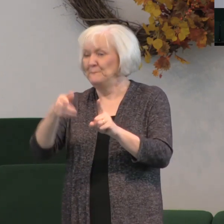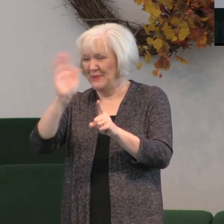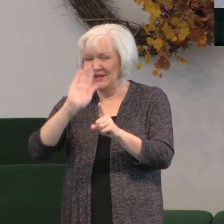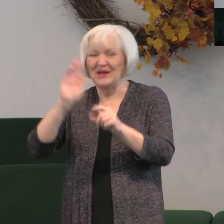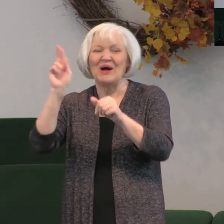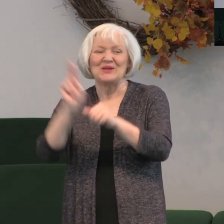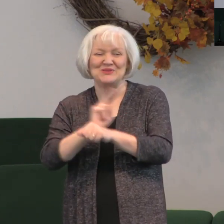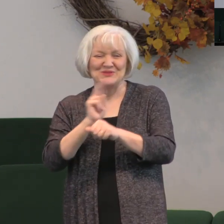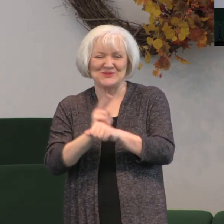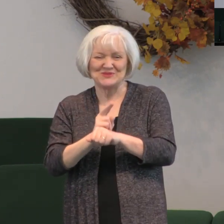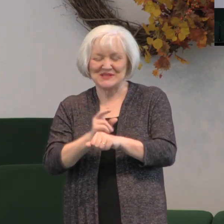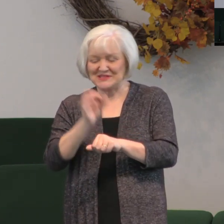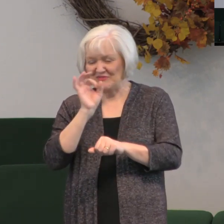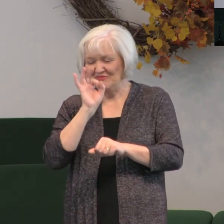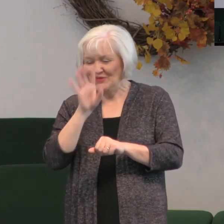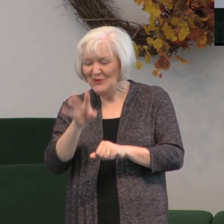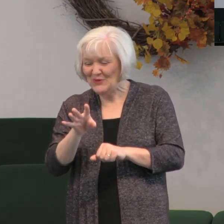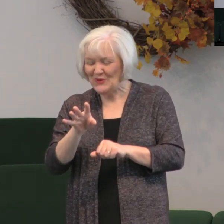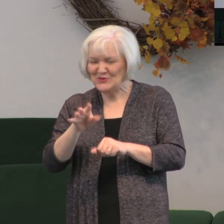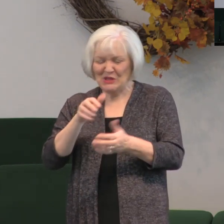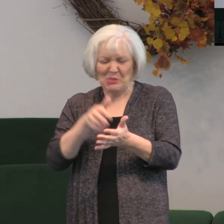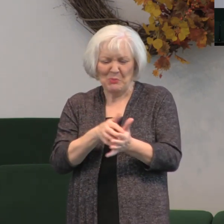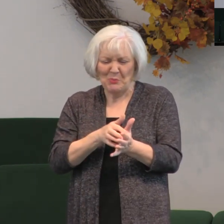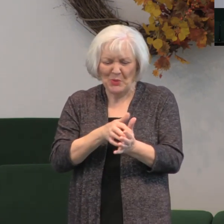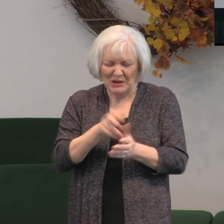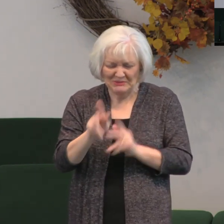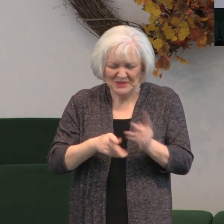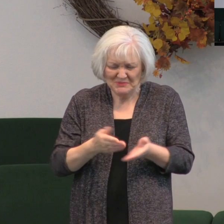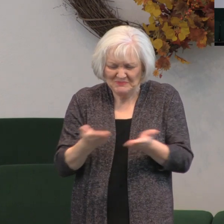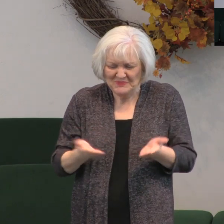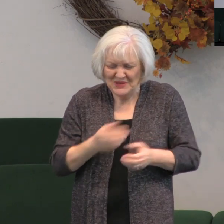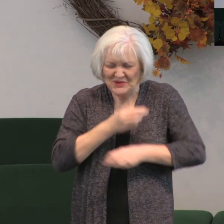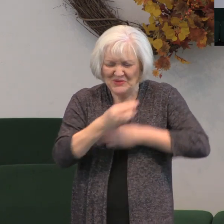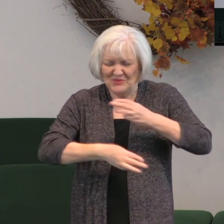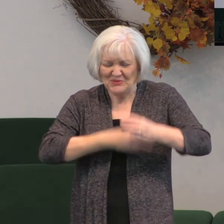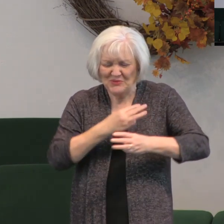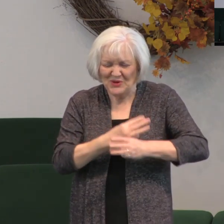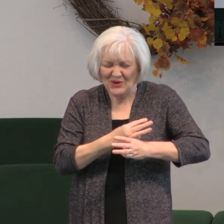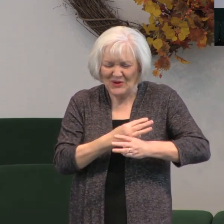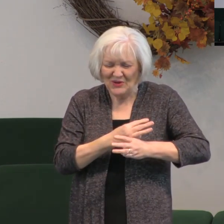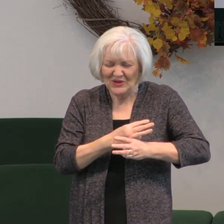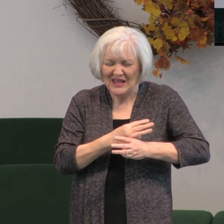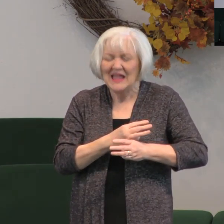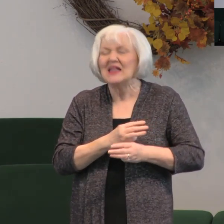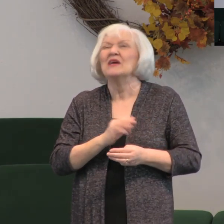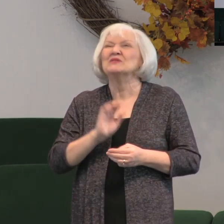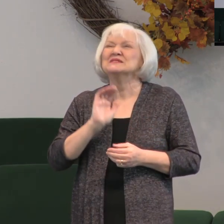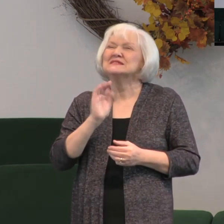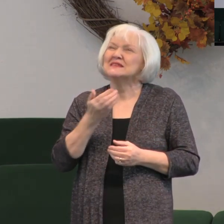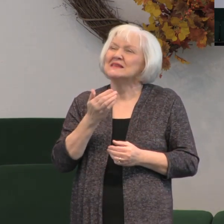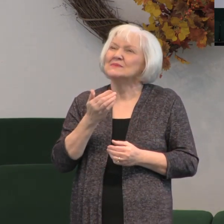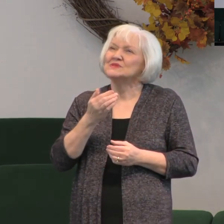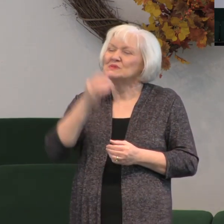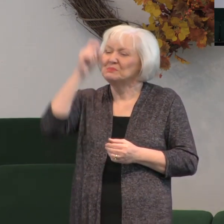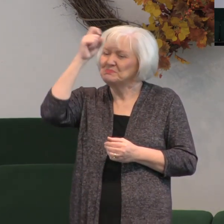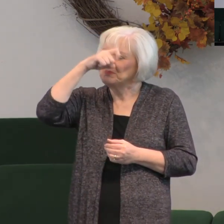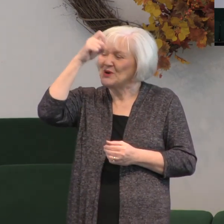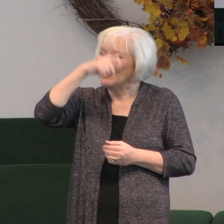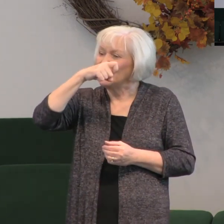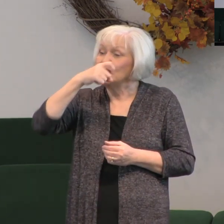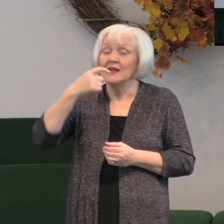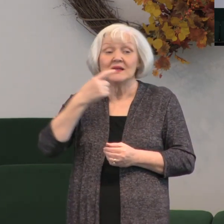and weak things of this world to shame those who are strong and seem to be wise in this world's eyes and it says